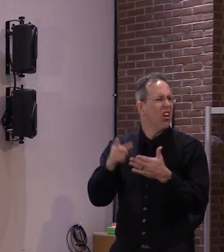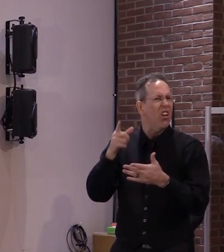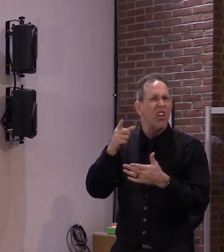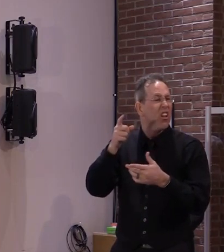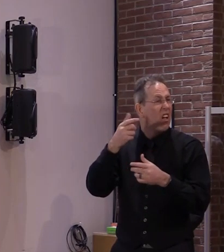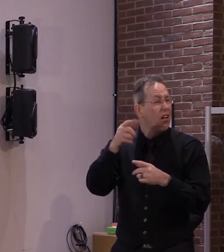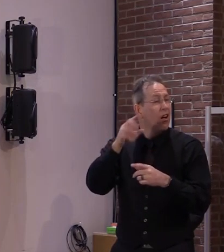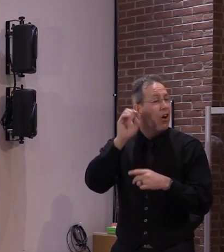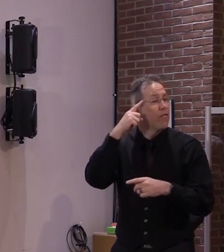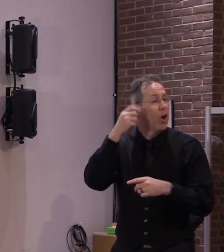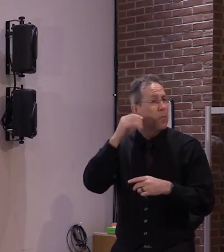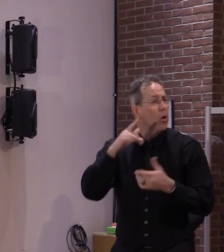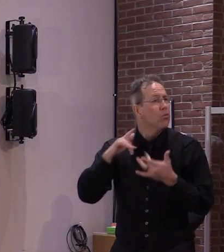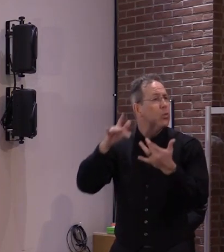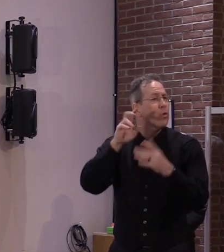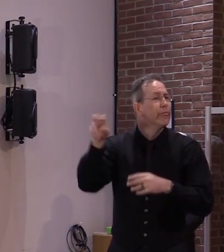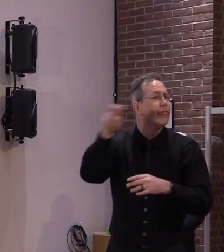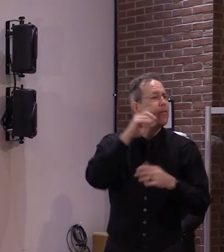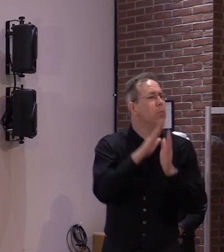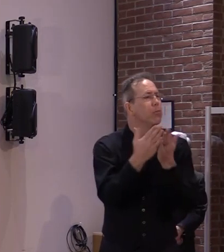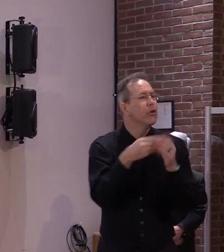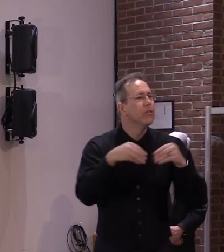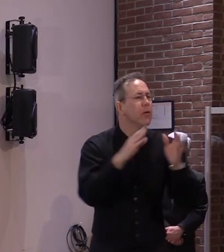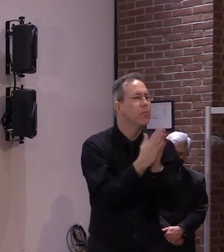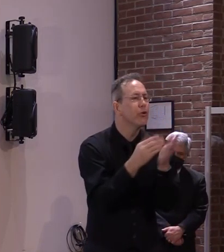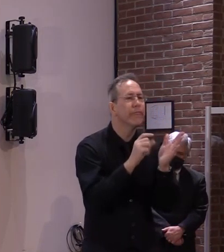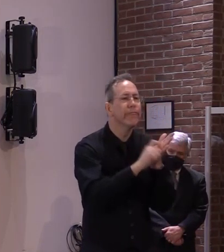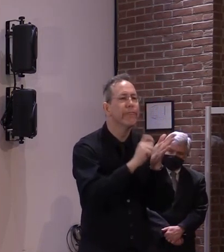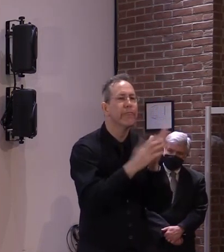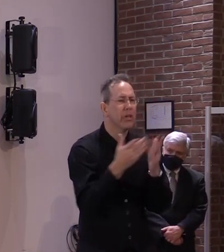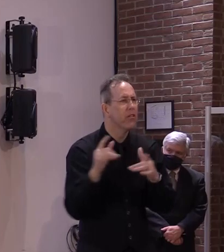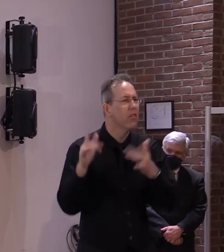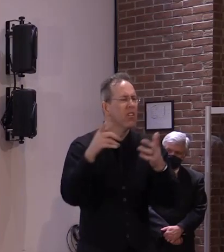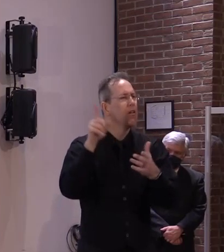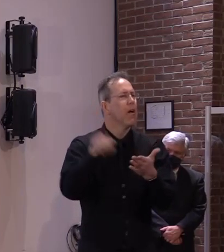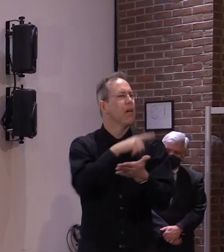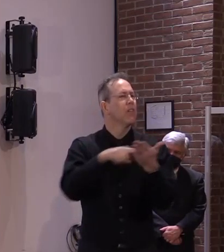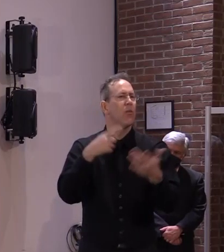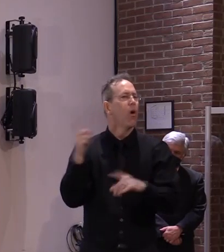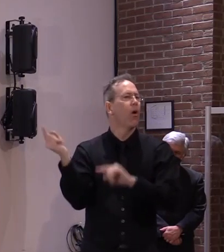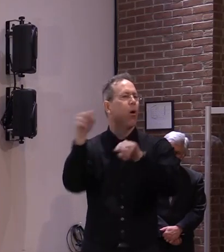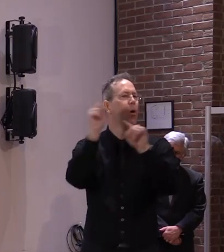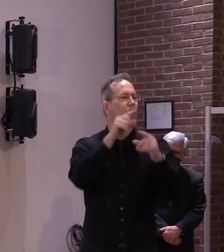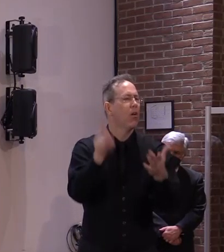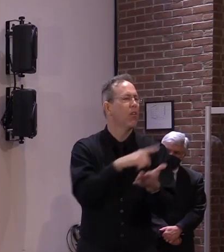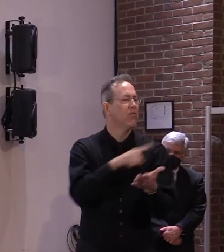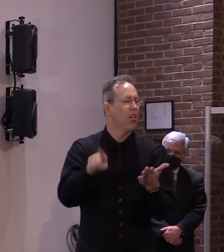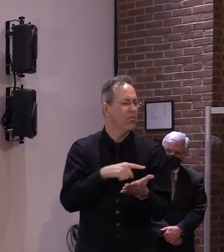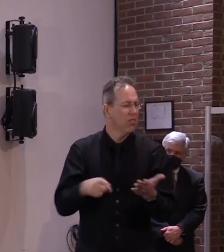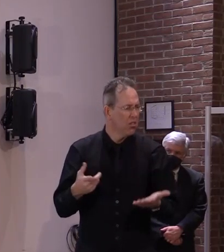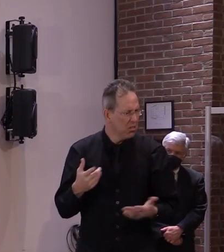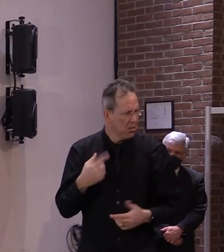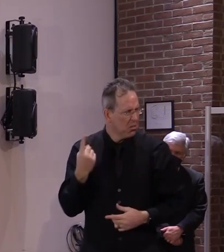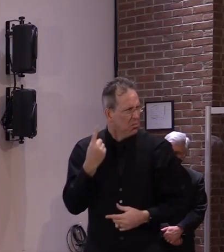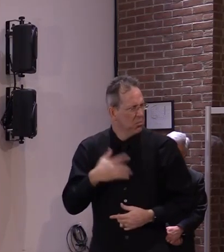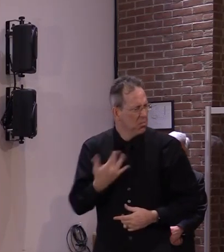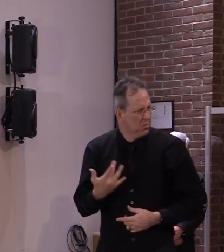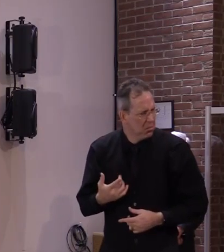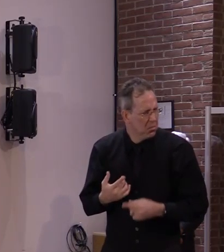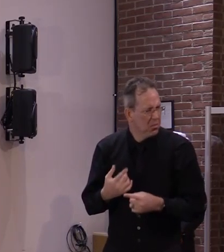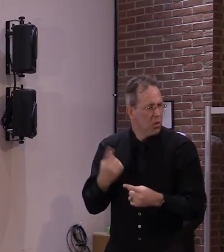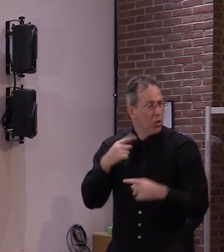know that our state numbers are in fact accurate? What do you have for independent backup for your